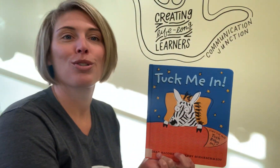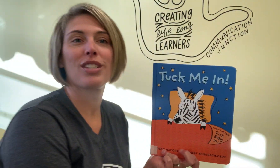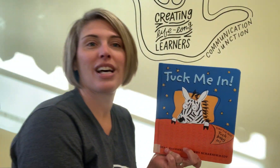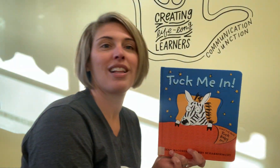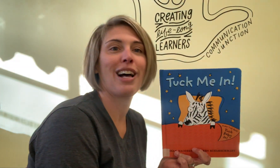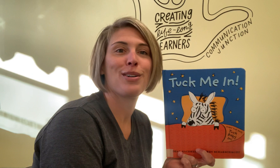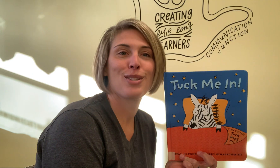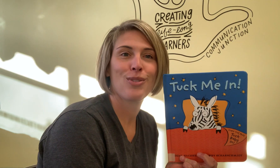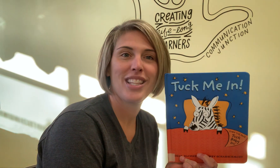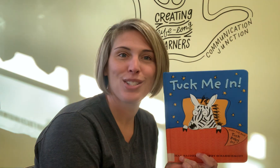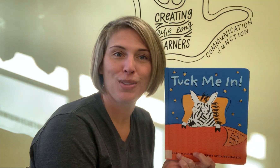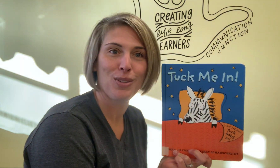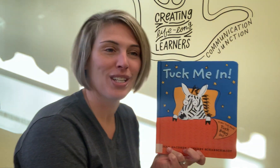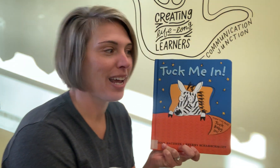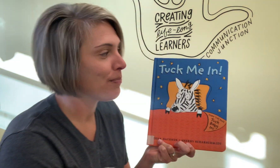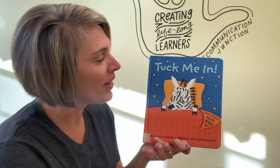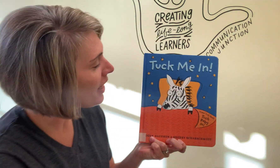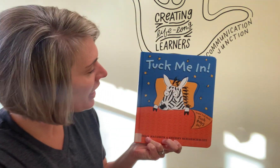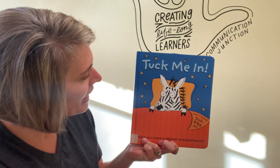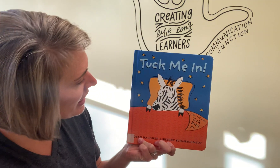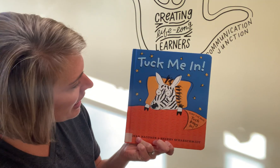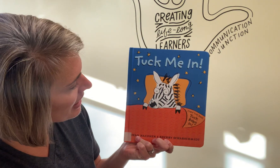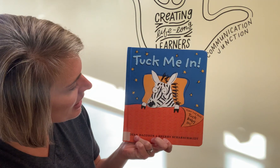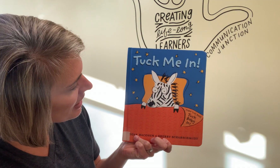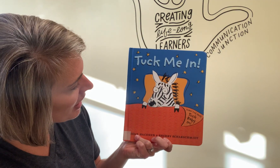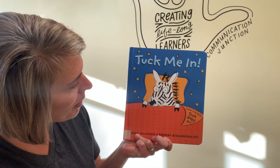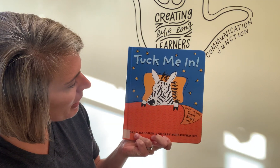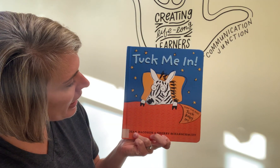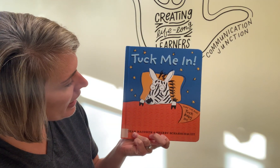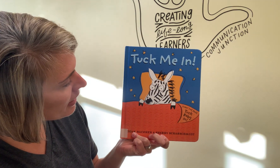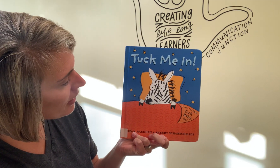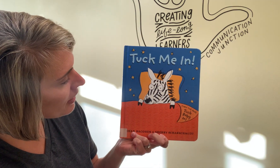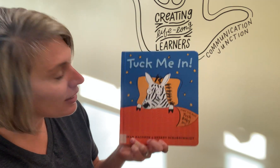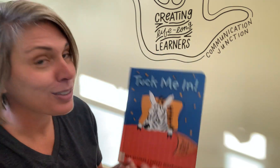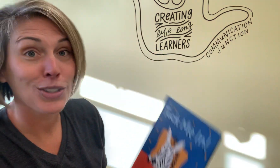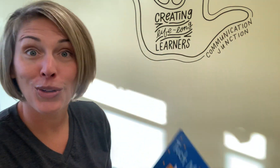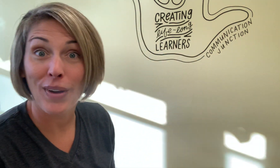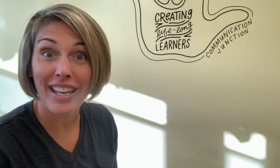that allow us to read this with you today. He says, tuck me in. You ready?